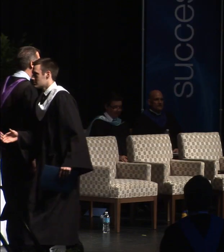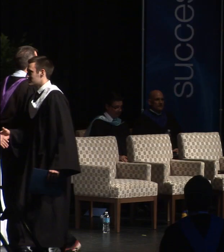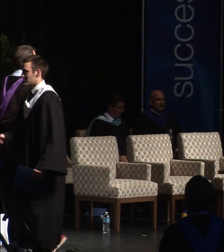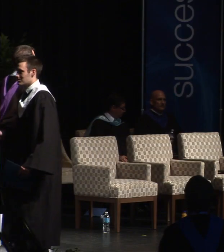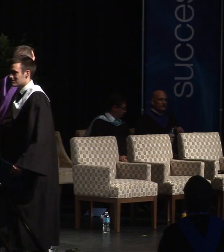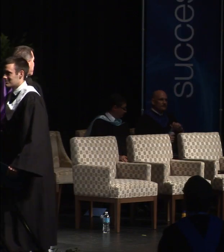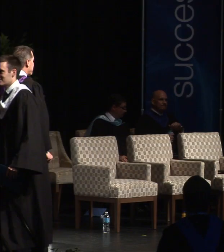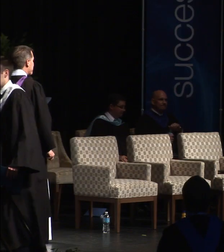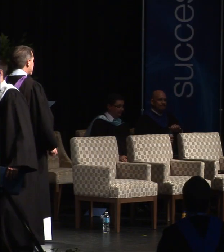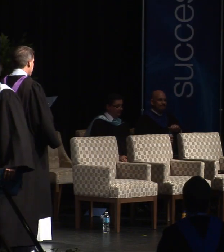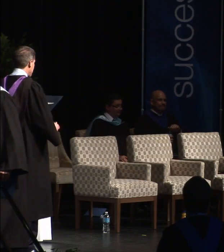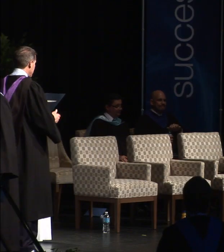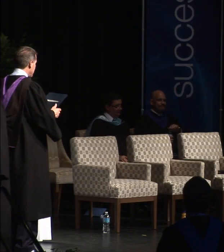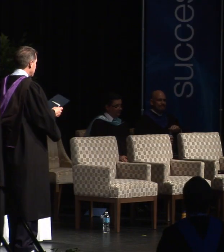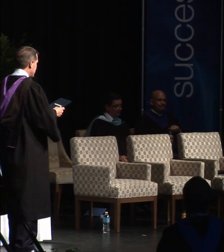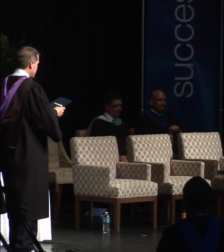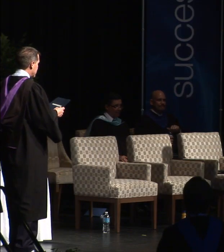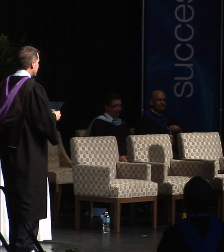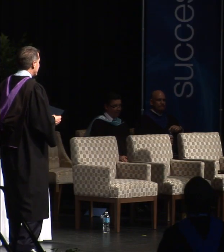Hector Smith.